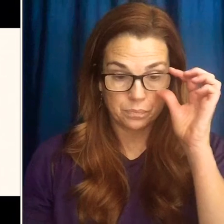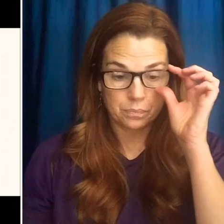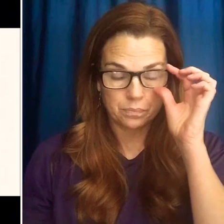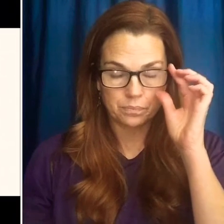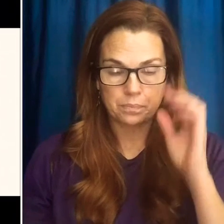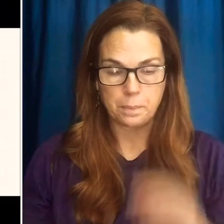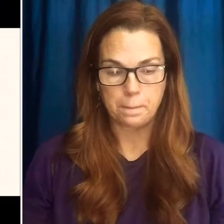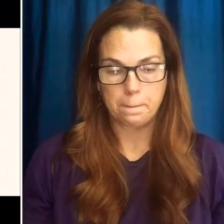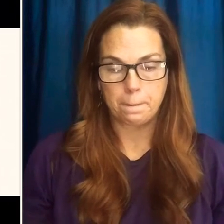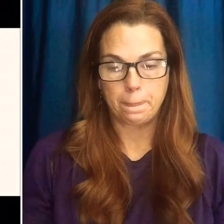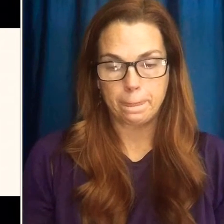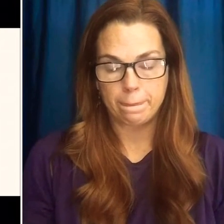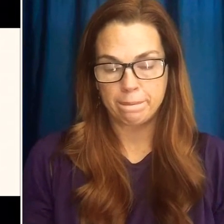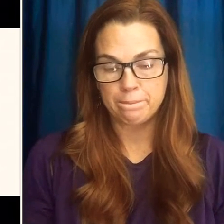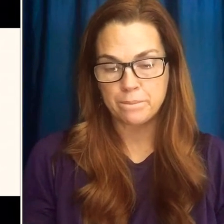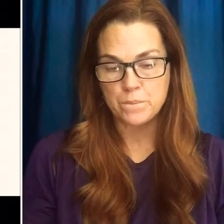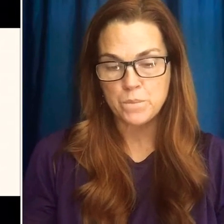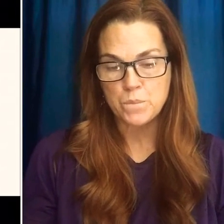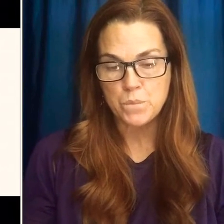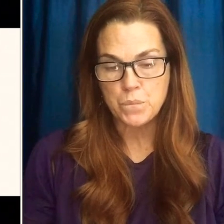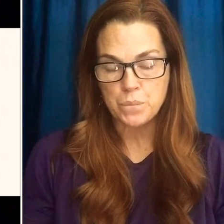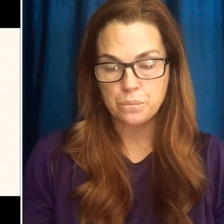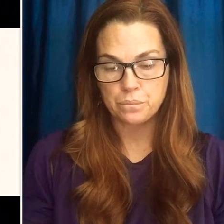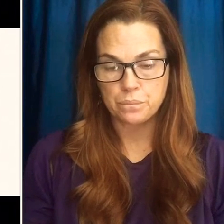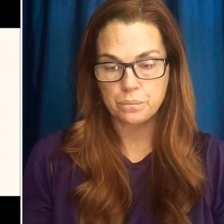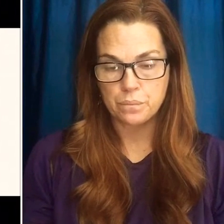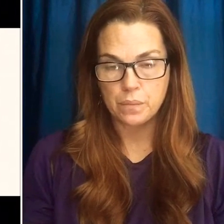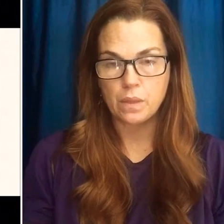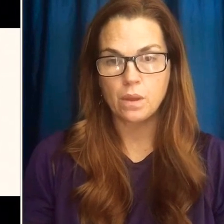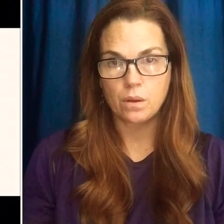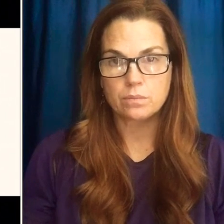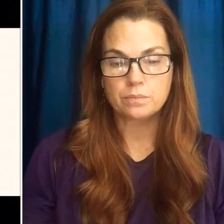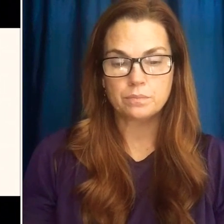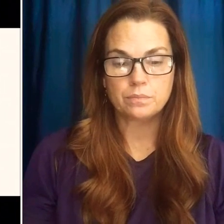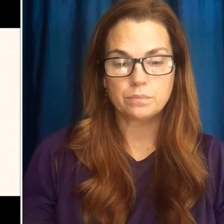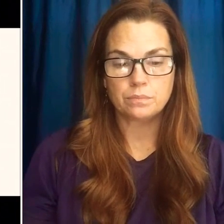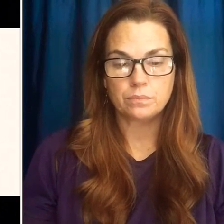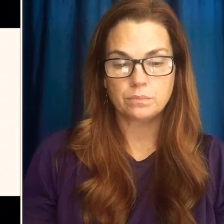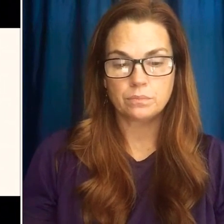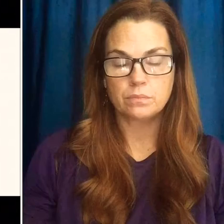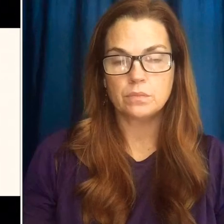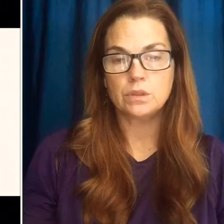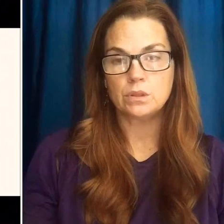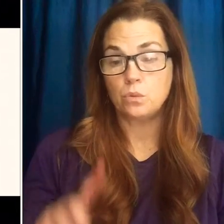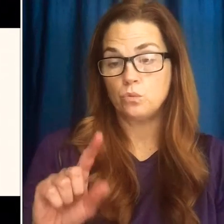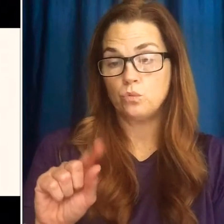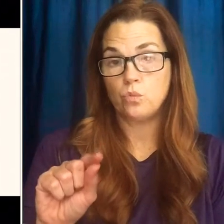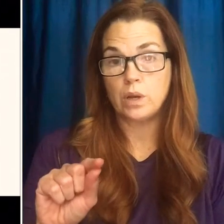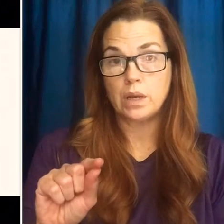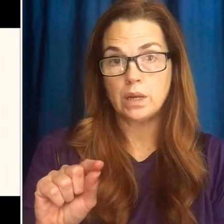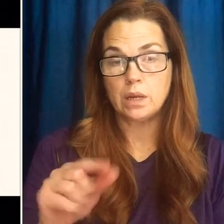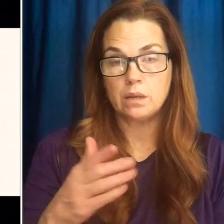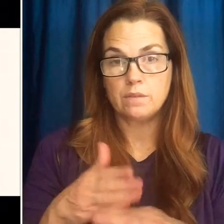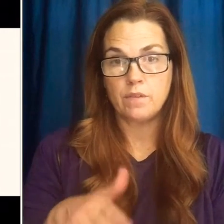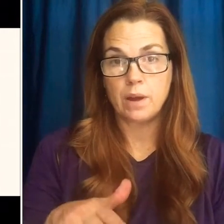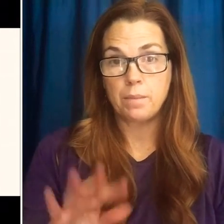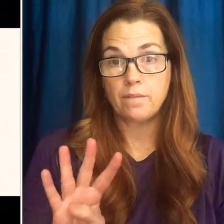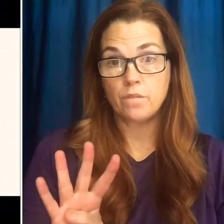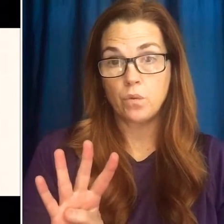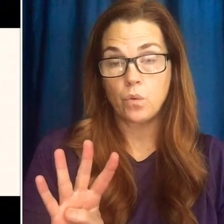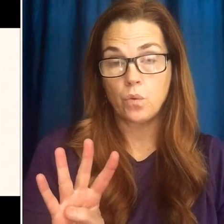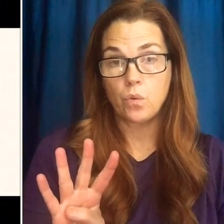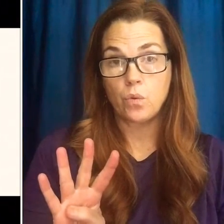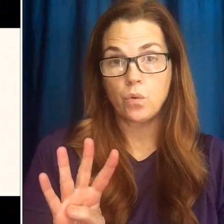I can make 5 groups of 4, or I can subtract 4 5 times from 20,